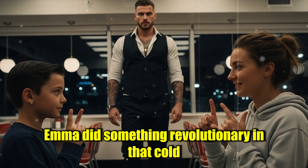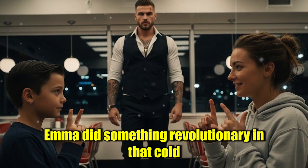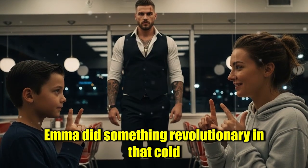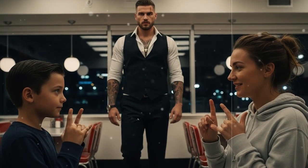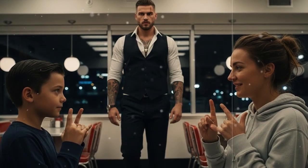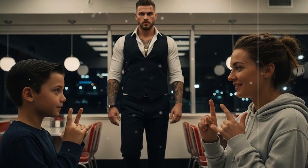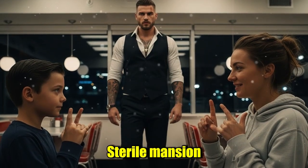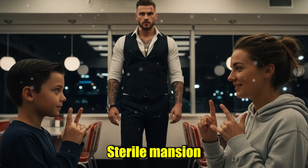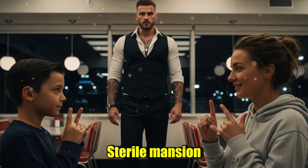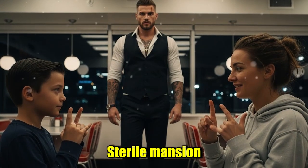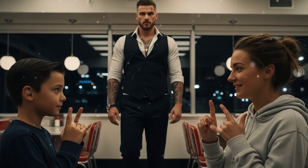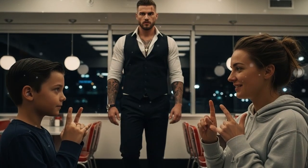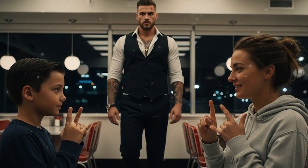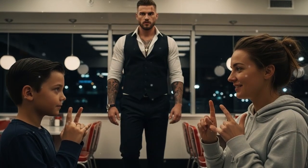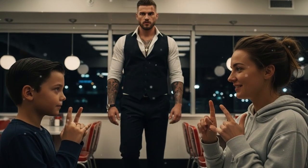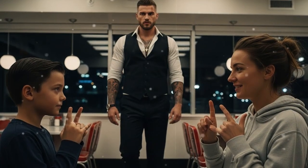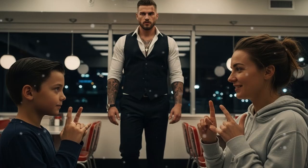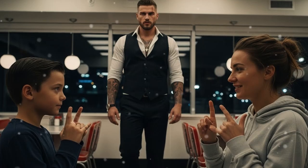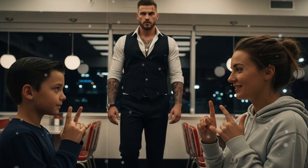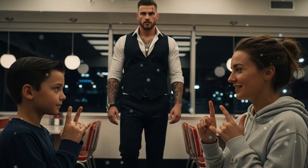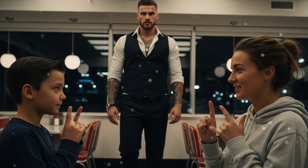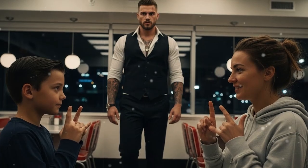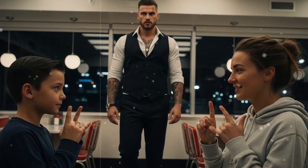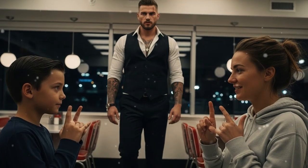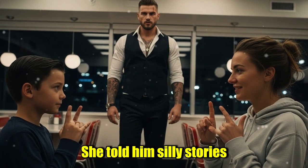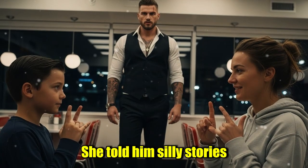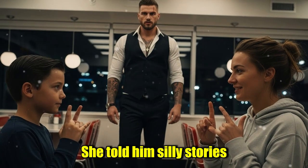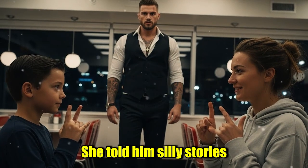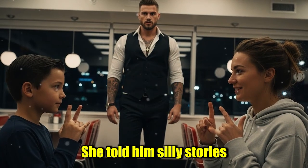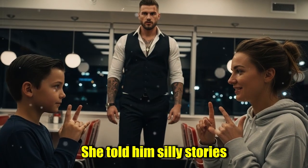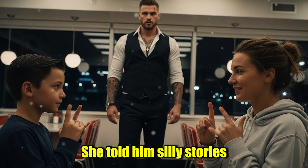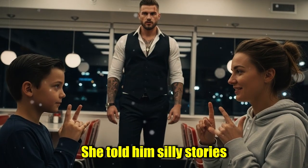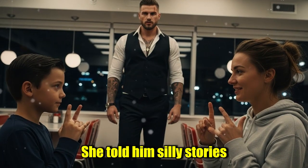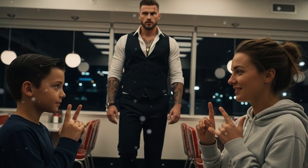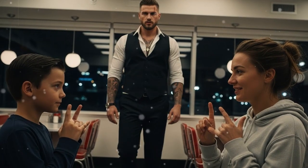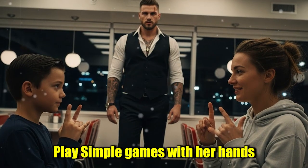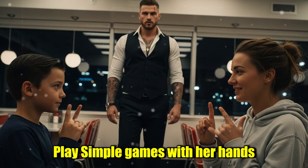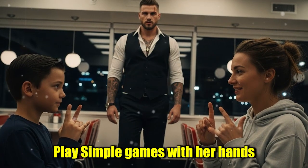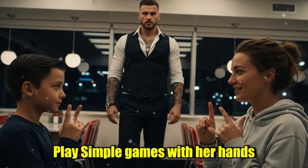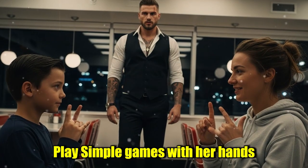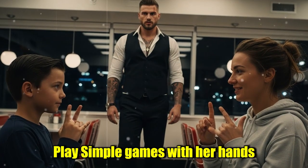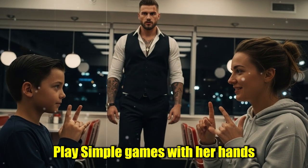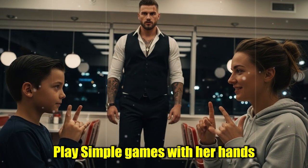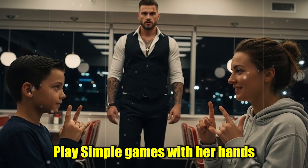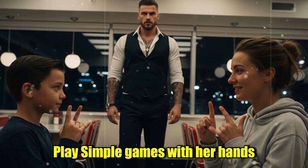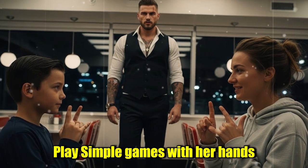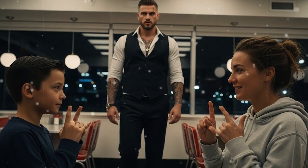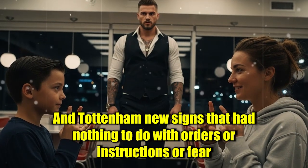cold, sterile mansion. She made Luca laugh. She told him silly stories, played simple games with her hands, and